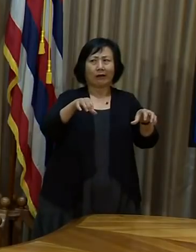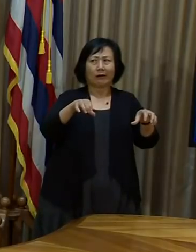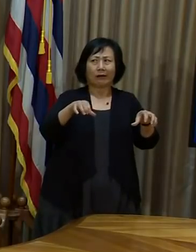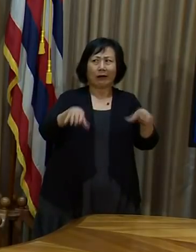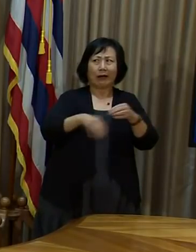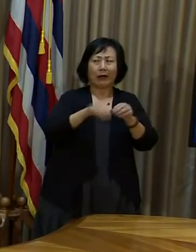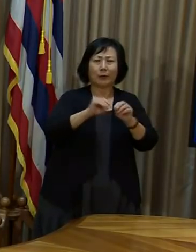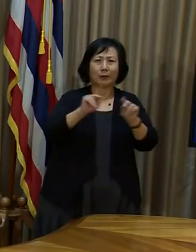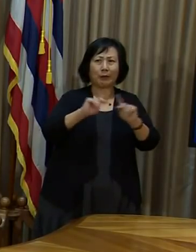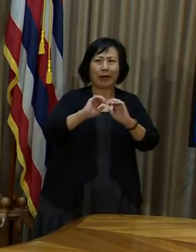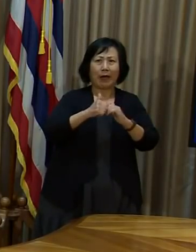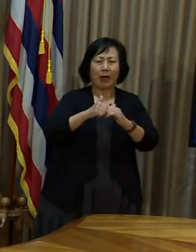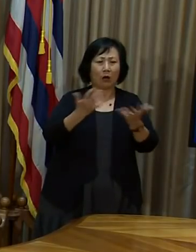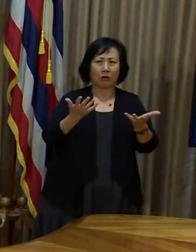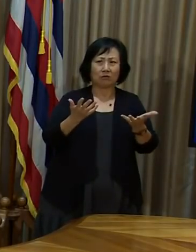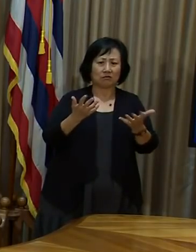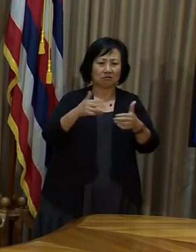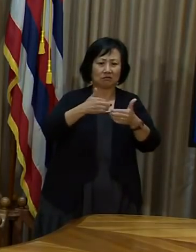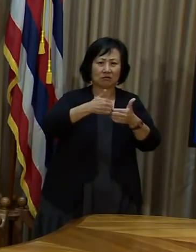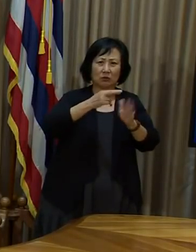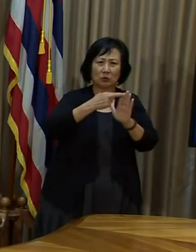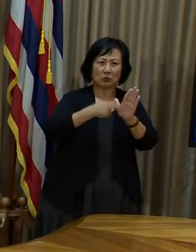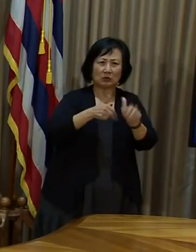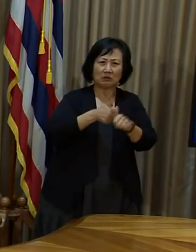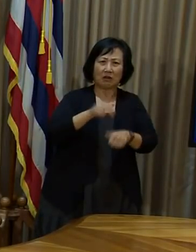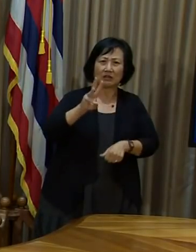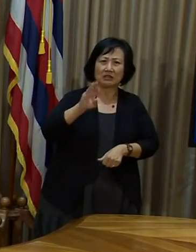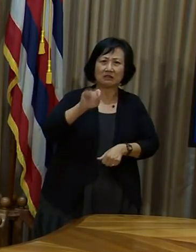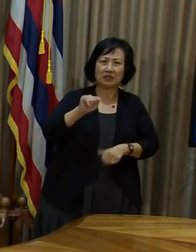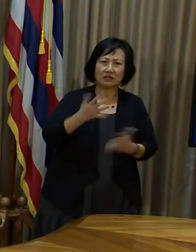basically increase their capacity.